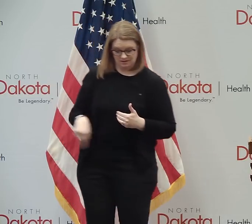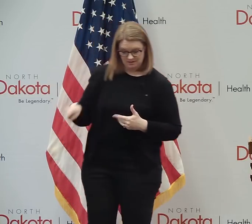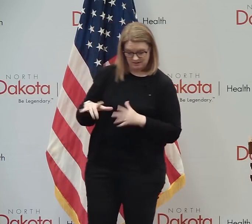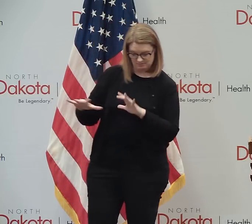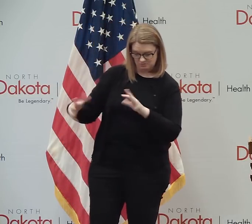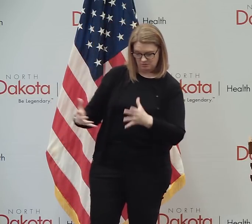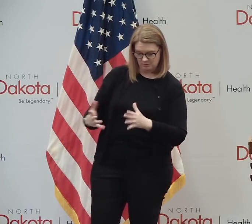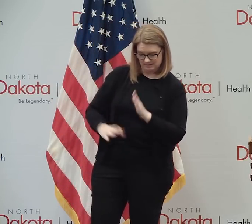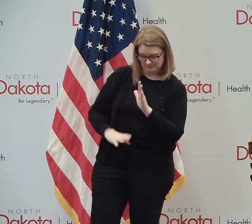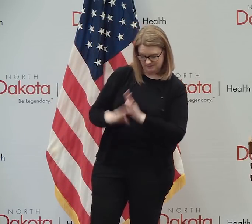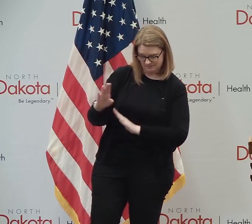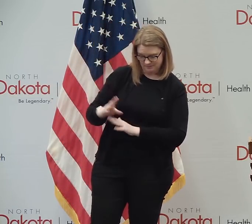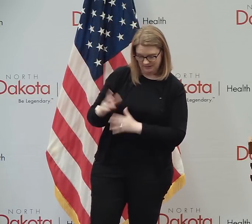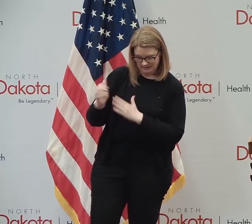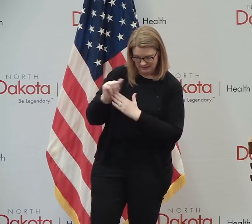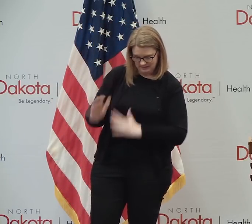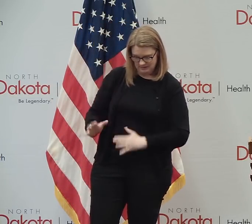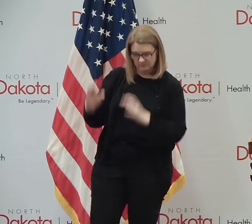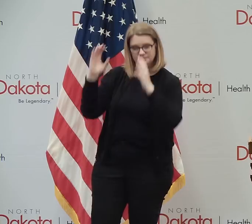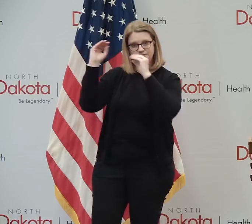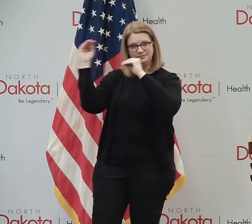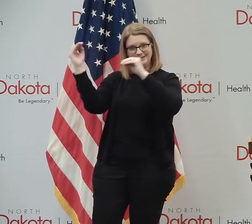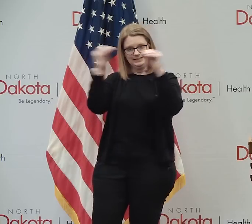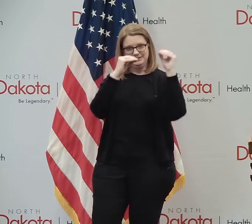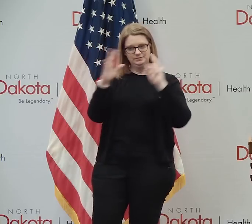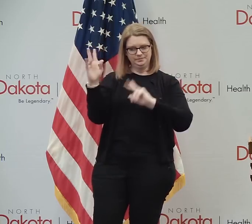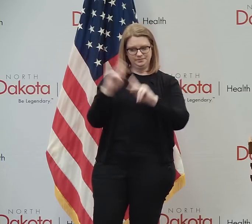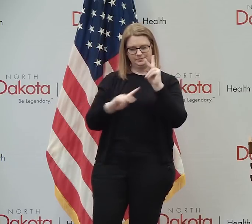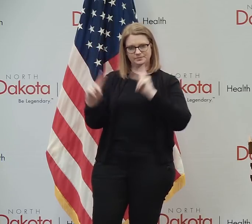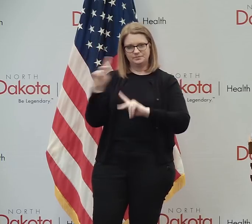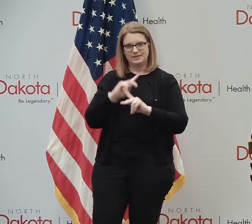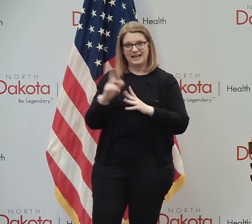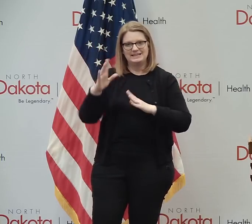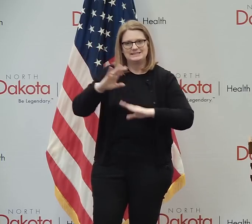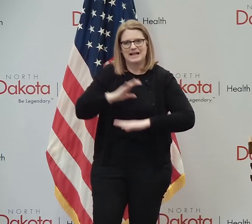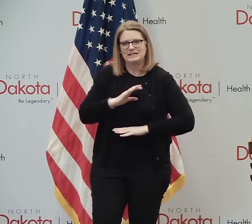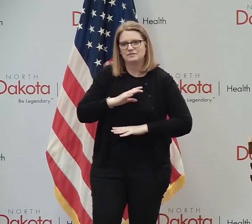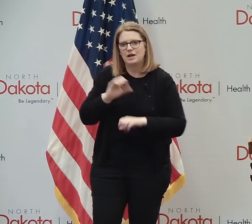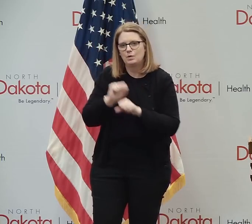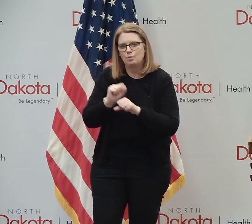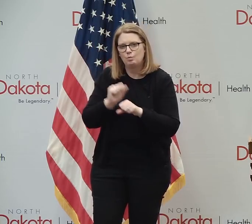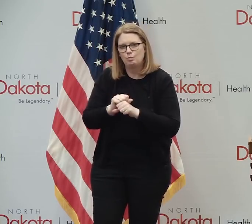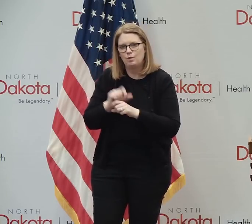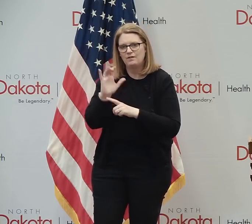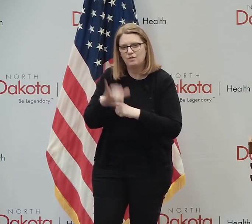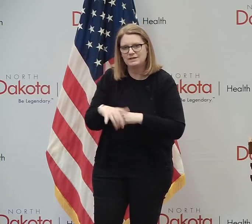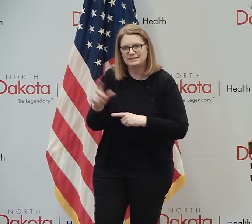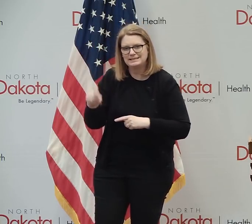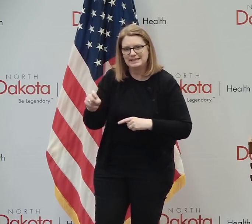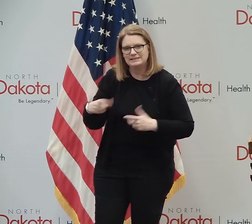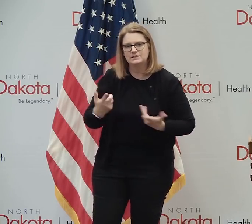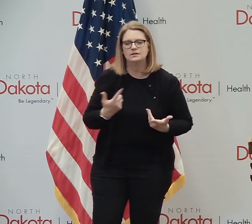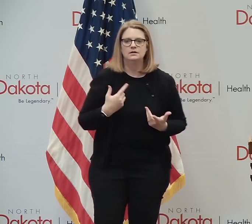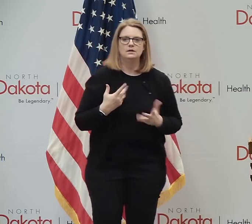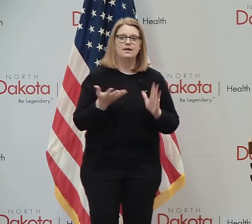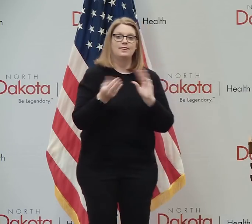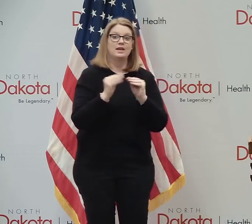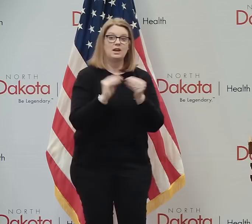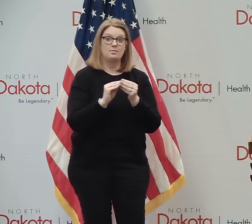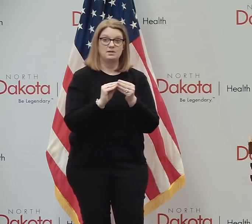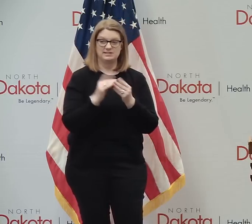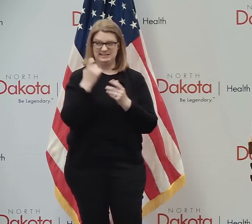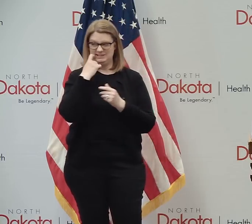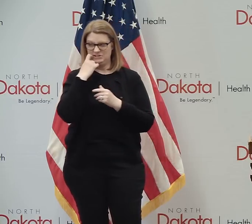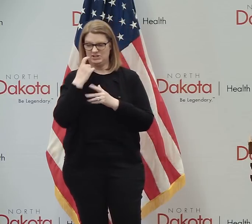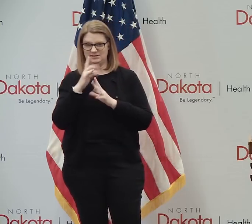leaders, educating our citizens, and meeting workforce needs. I won't recite the numbers that the governor